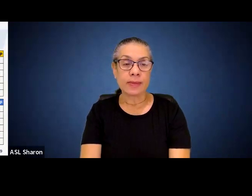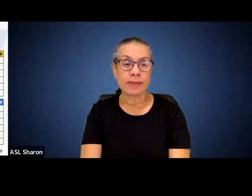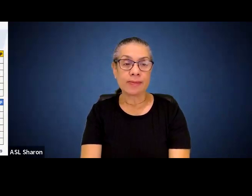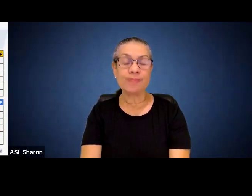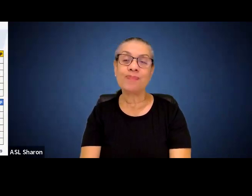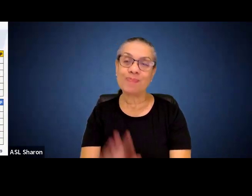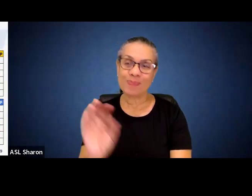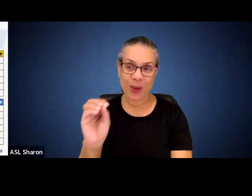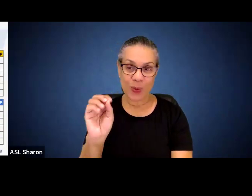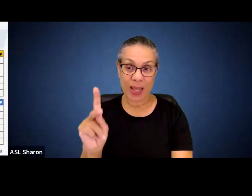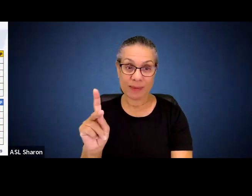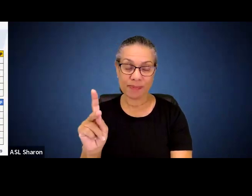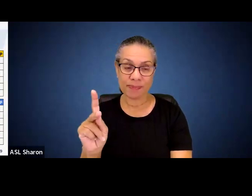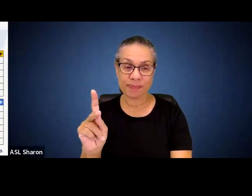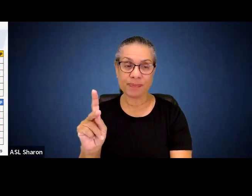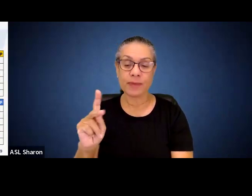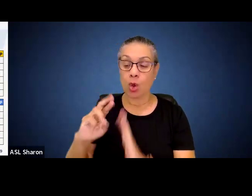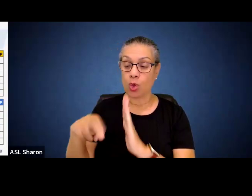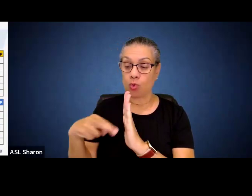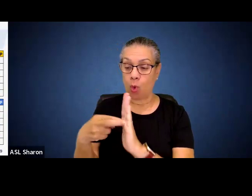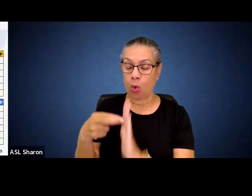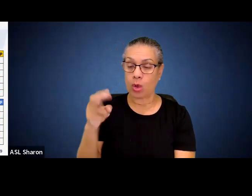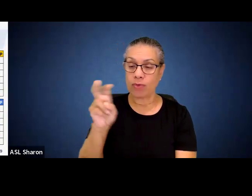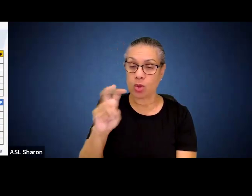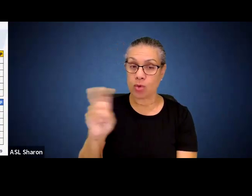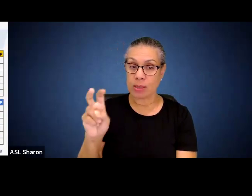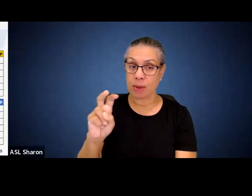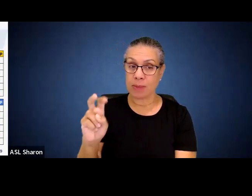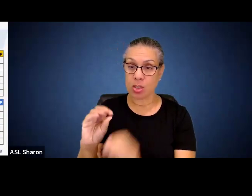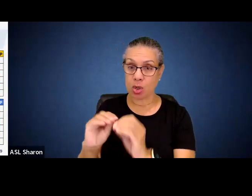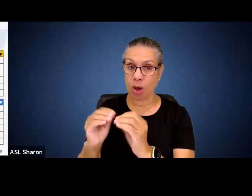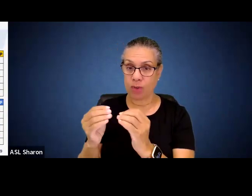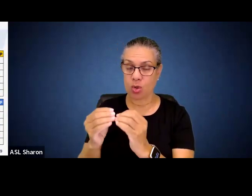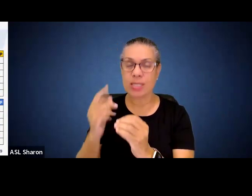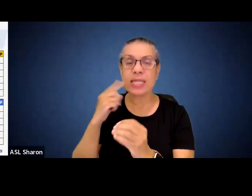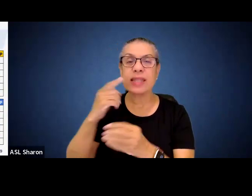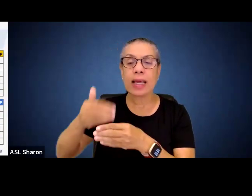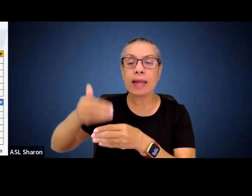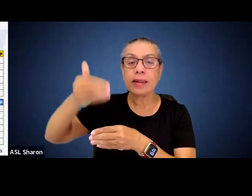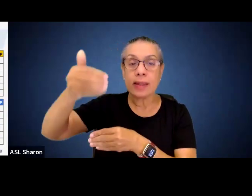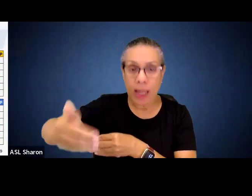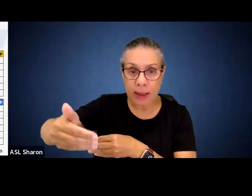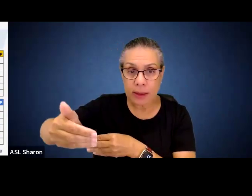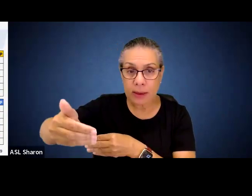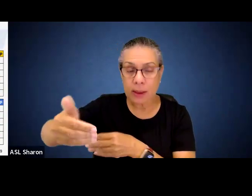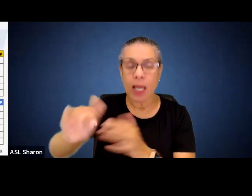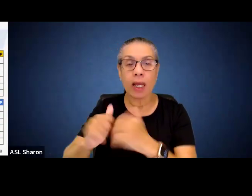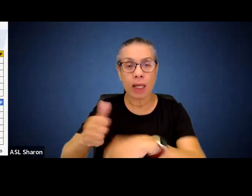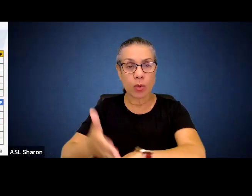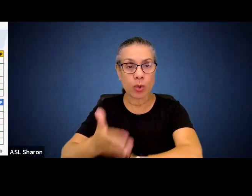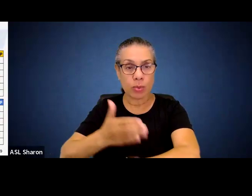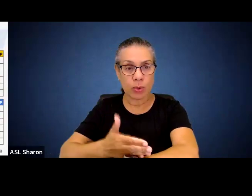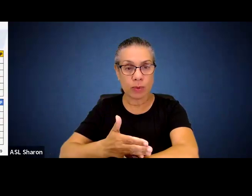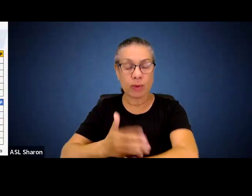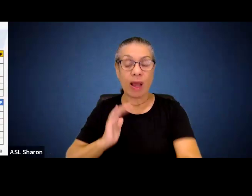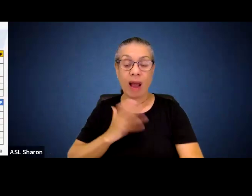Okay, the role of our transformation office is really to focus on next steps and continuous improvement. Our